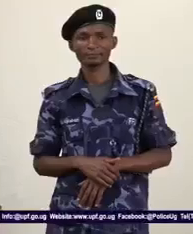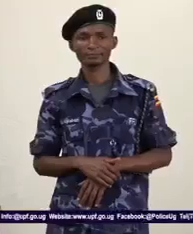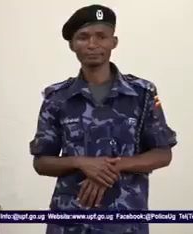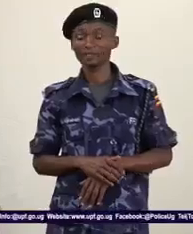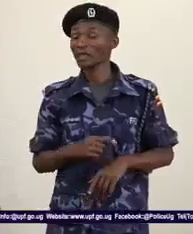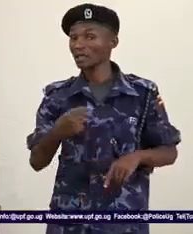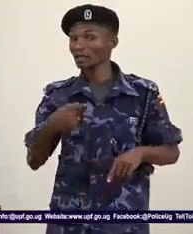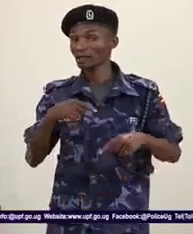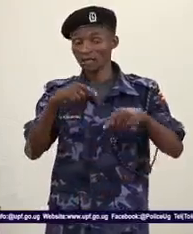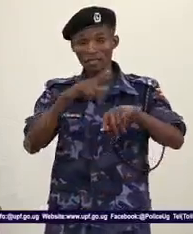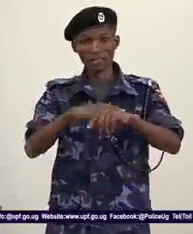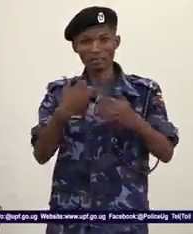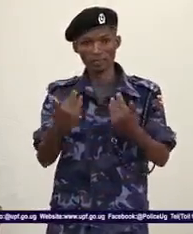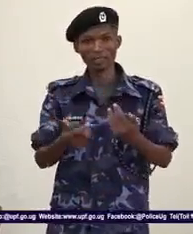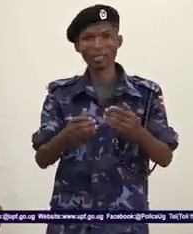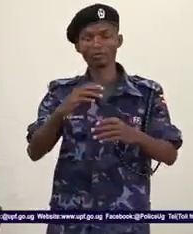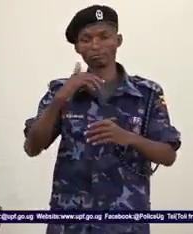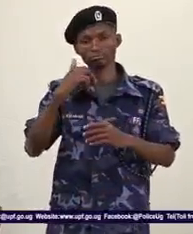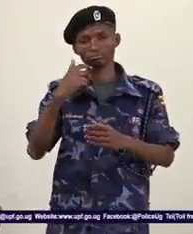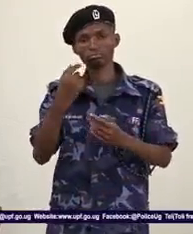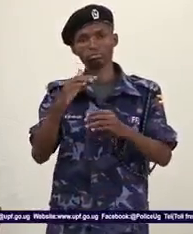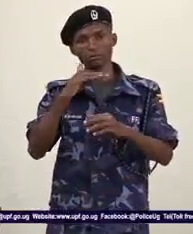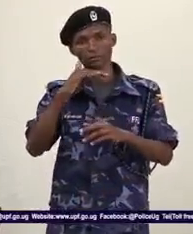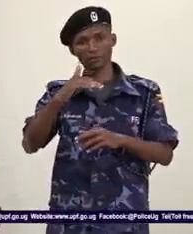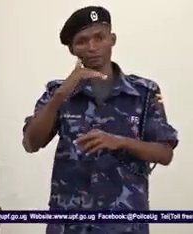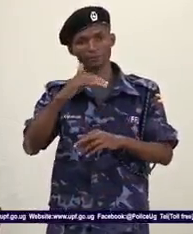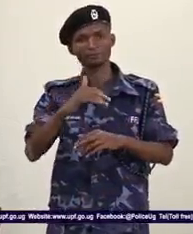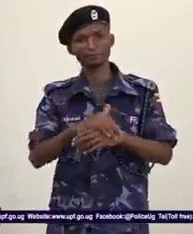As we talk, she's